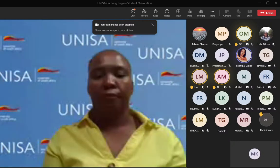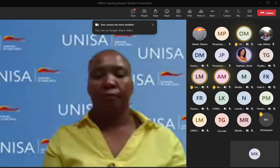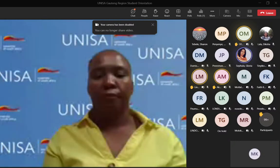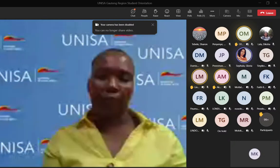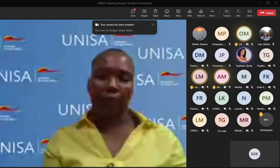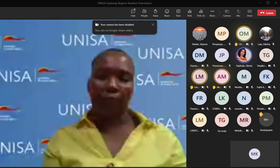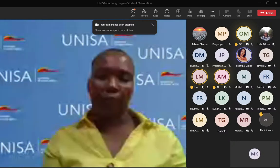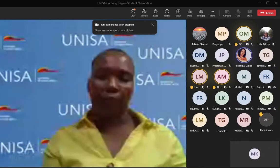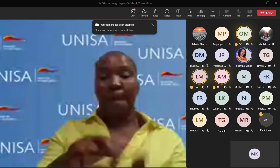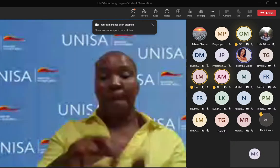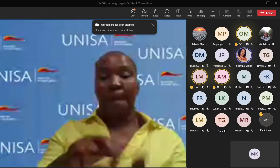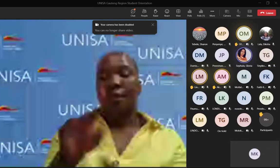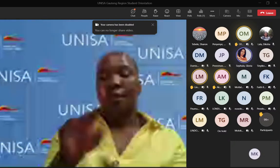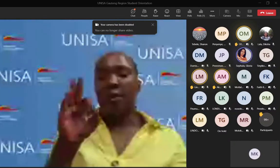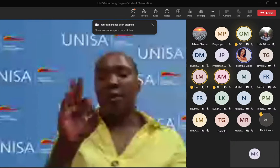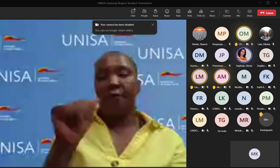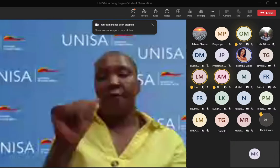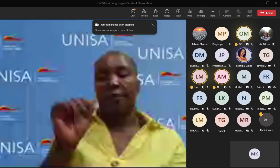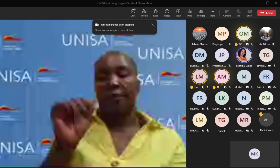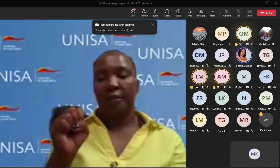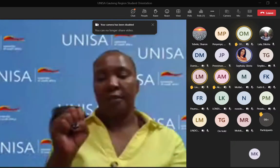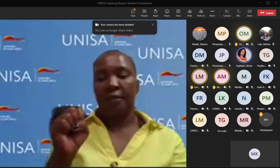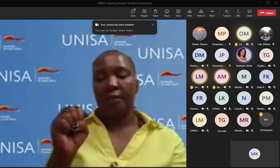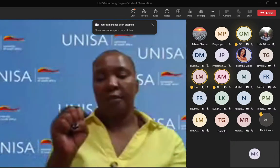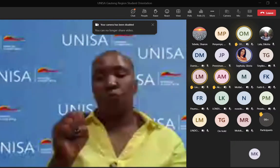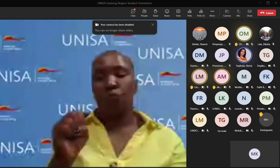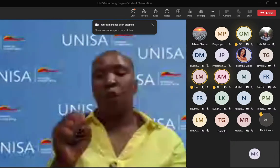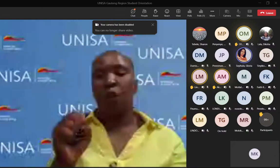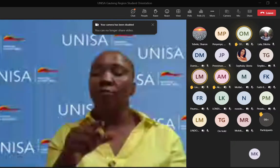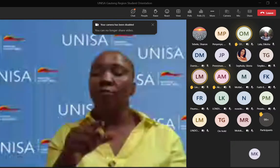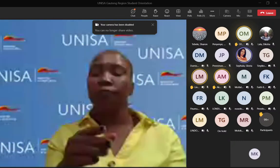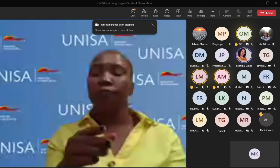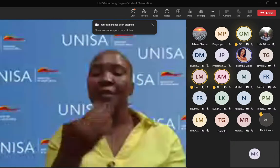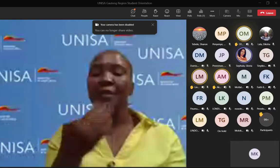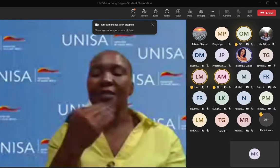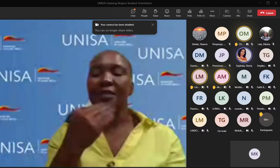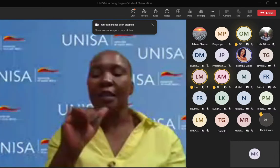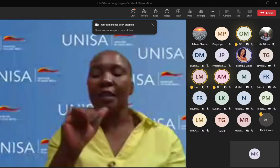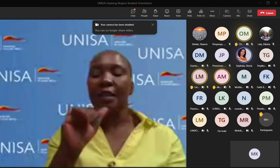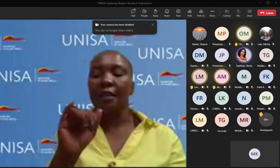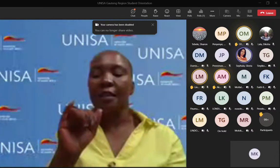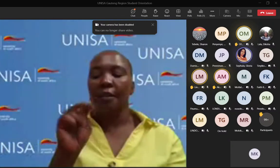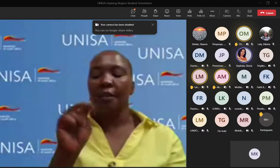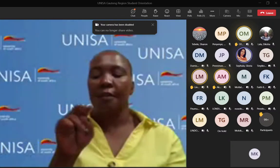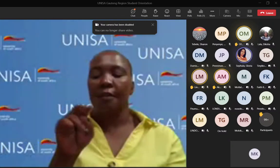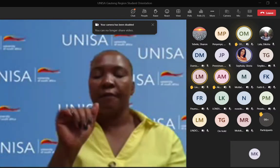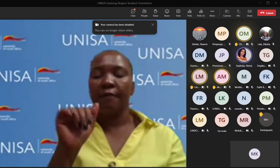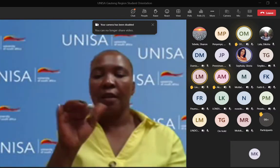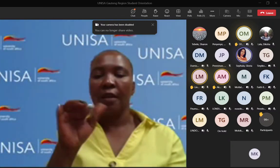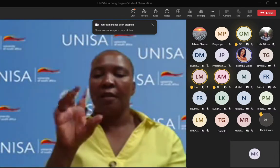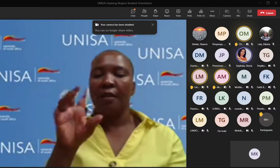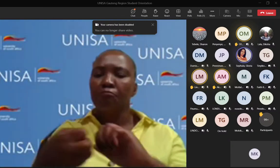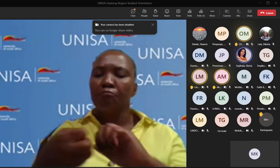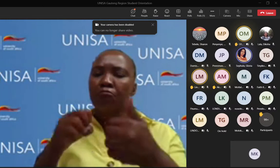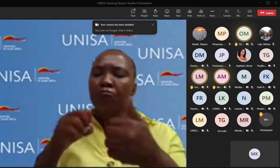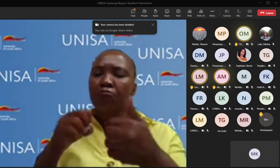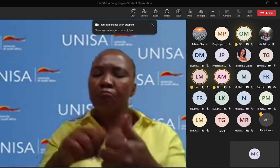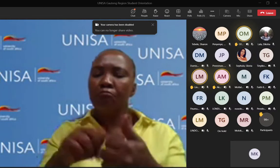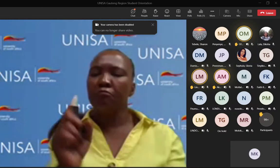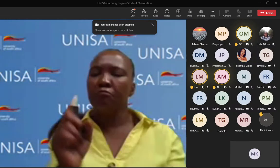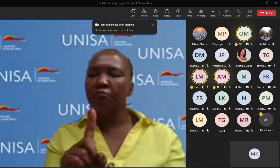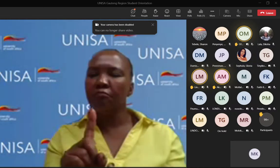and when I log into my newspapers account it said invalid session so I don't know what's happening am I approved or not